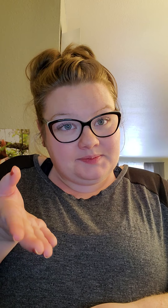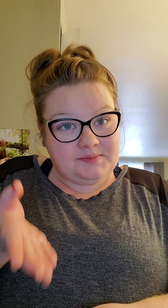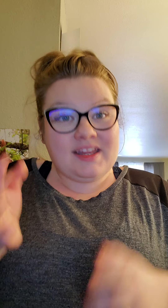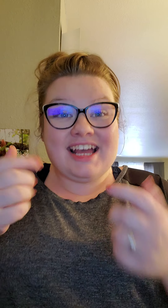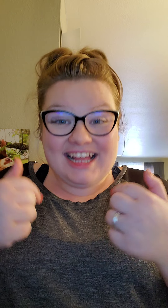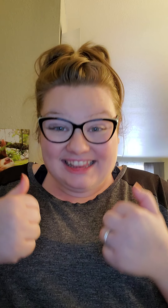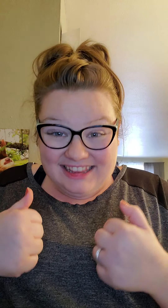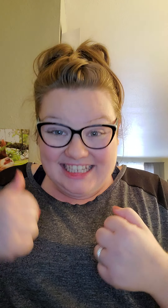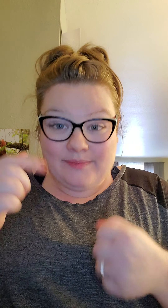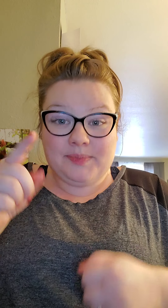Leap.